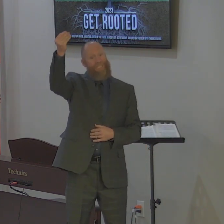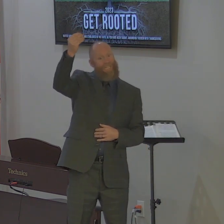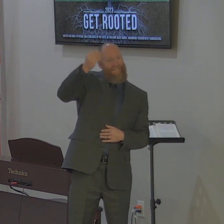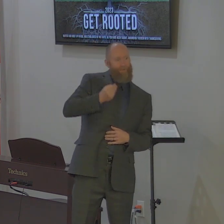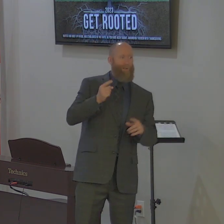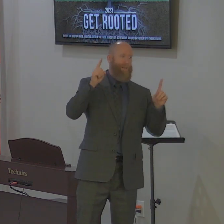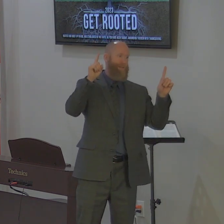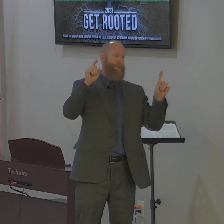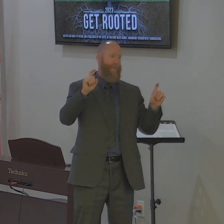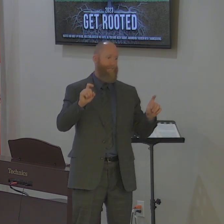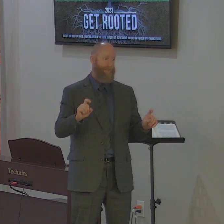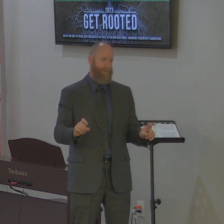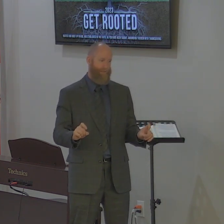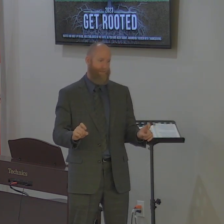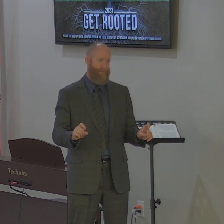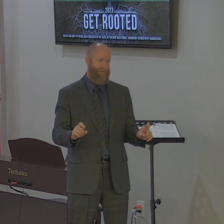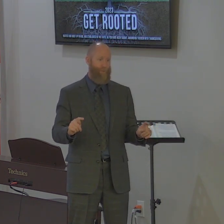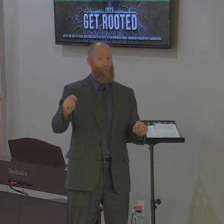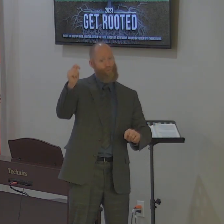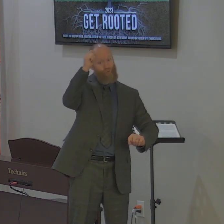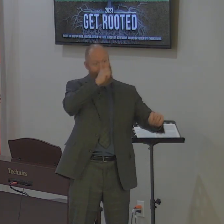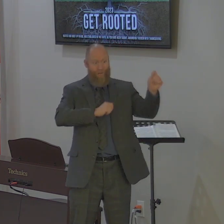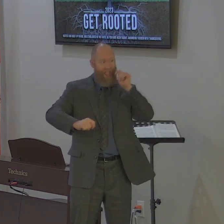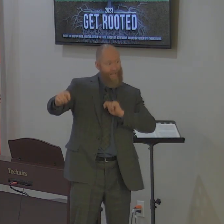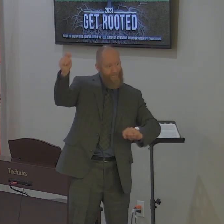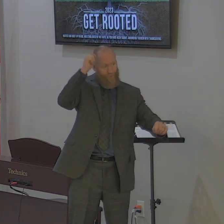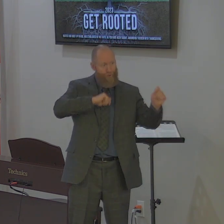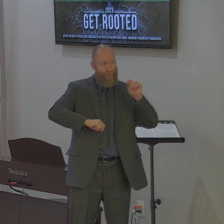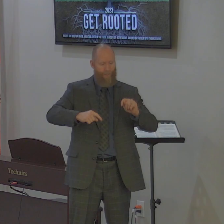Having a tribulation for God.